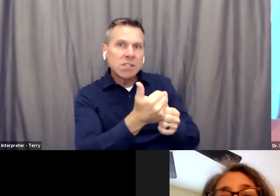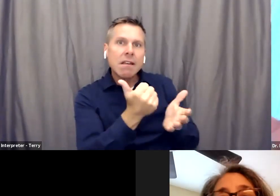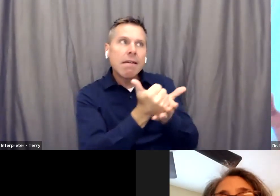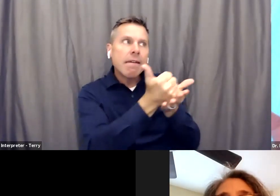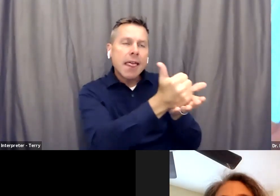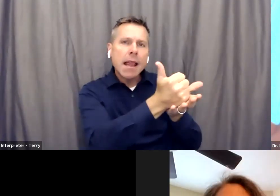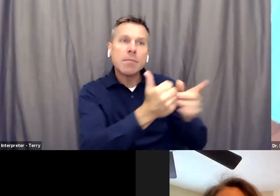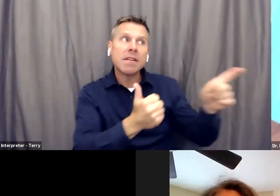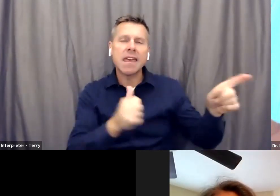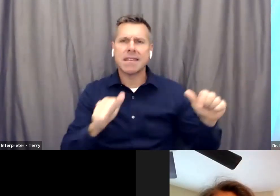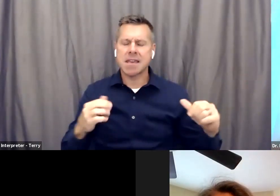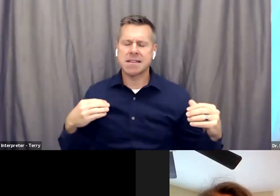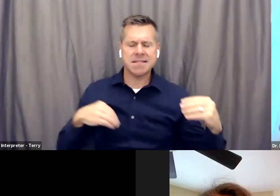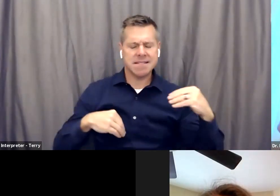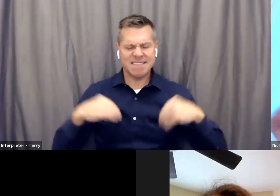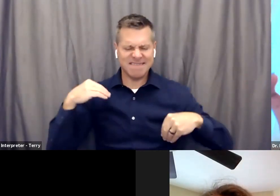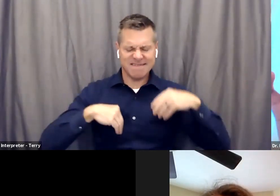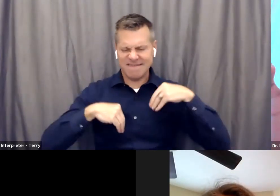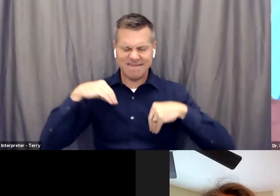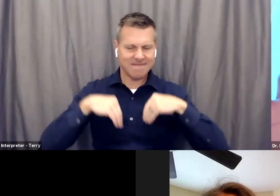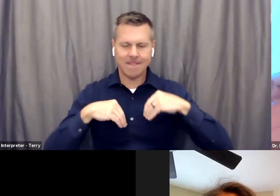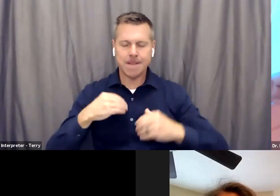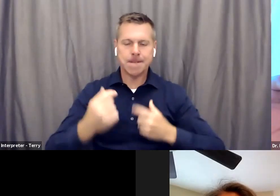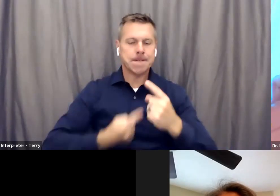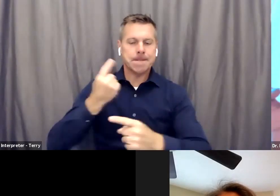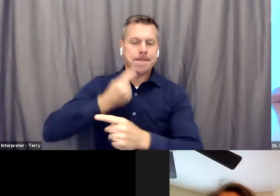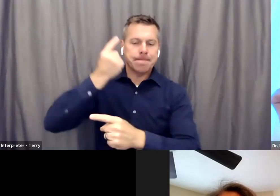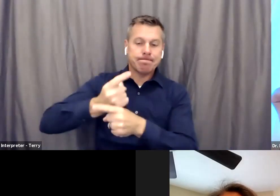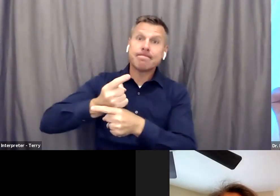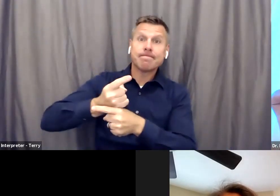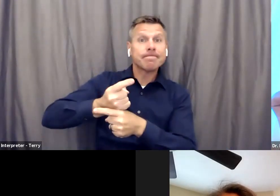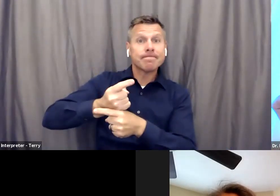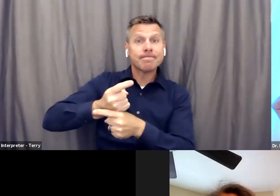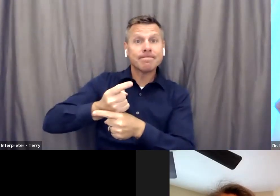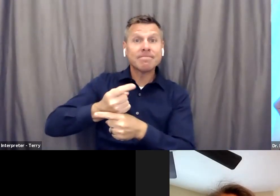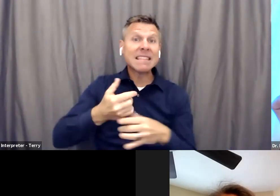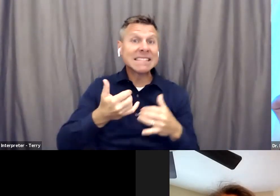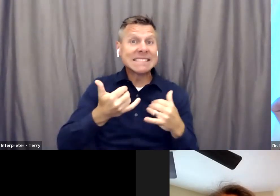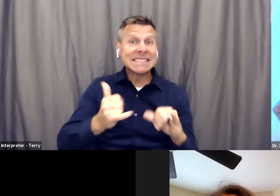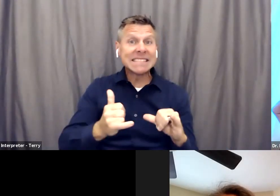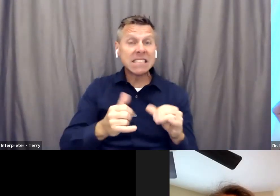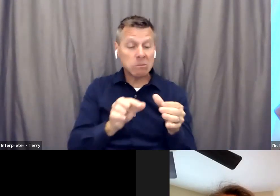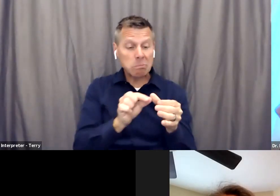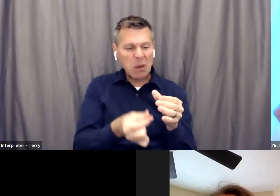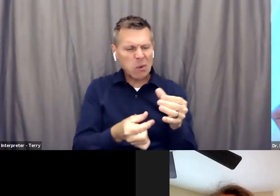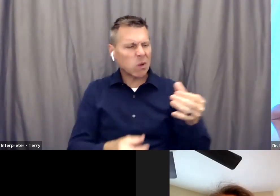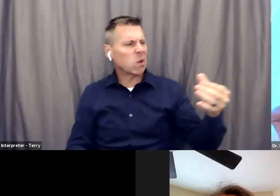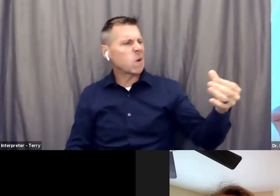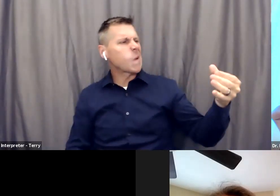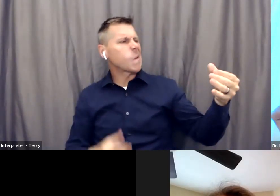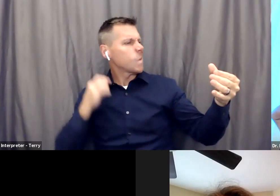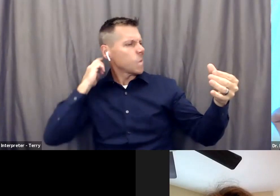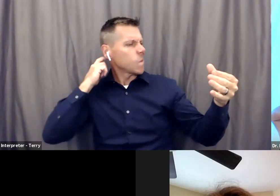put themselves back again. So then now they're still missing a piece and you're like, oh, this piece, it's